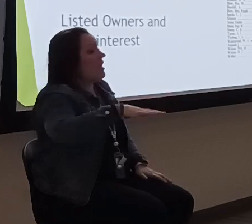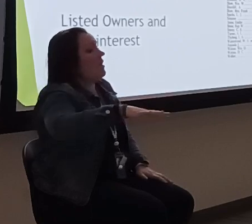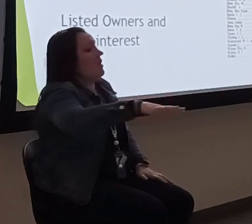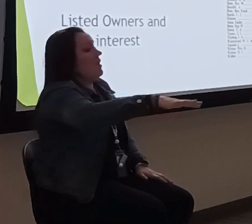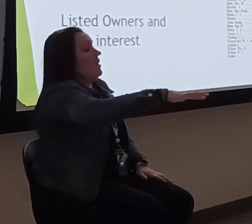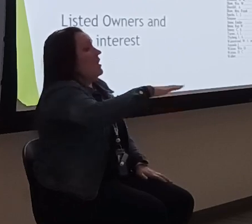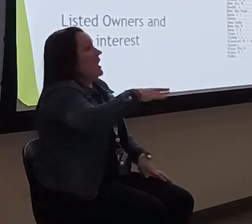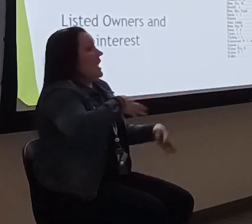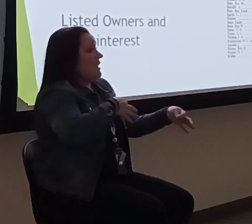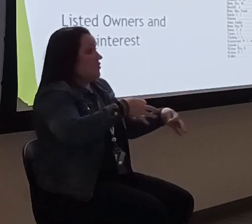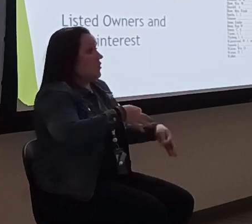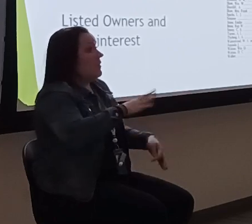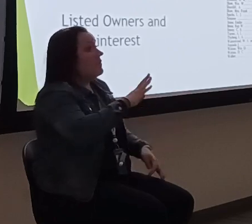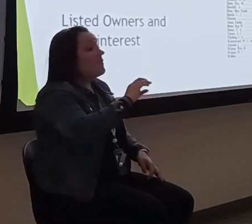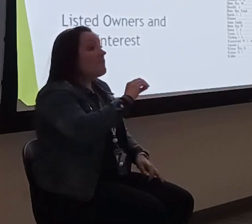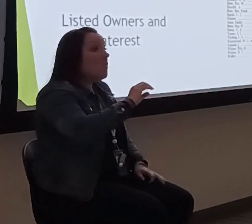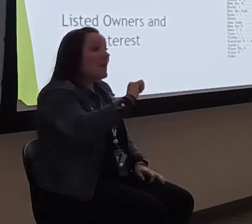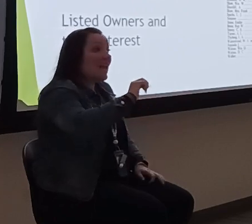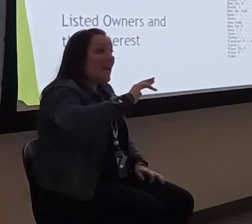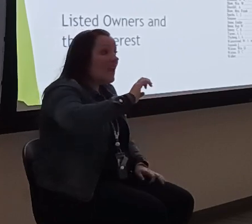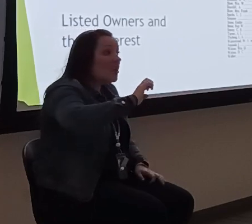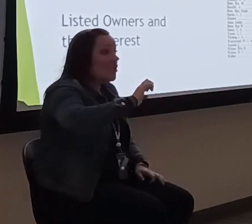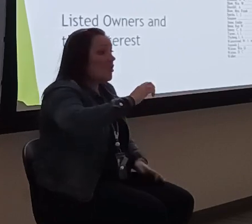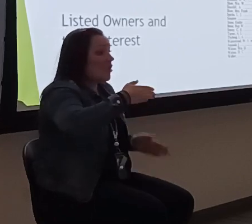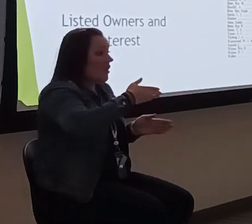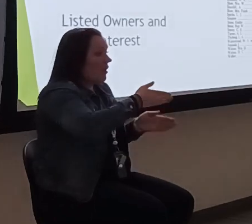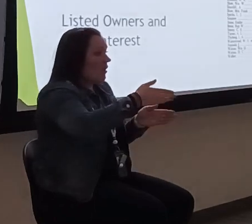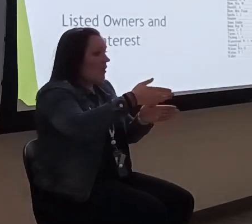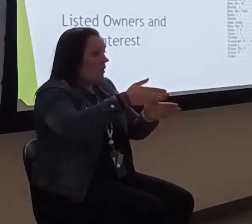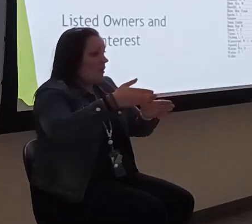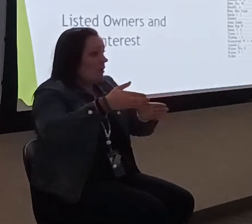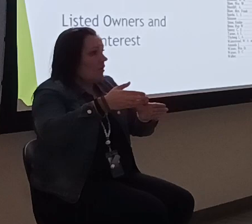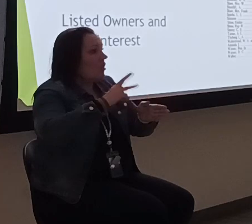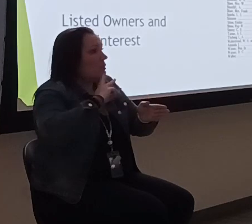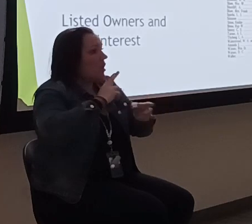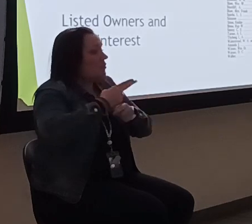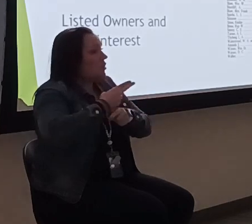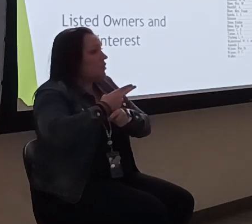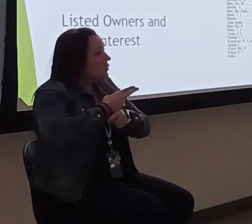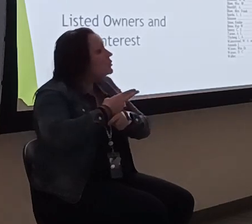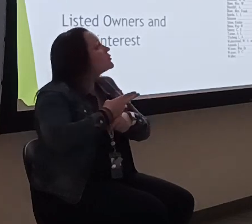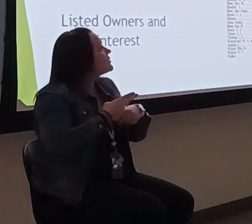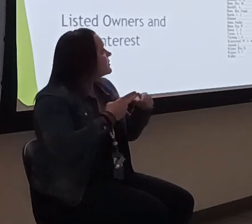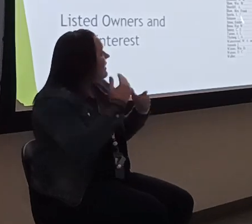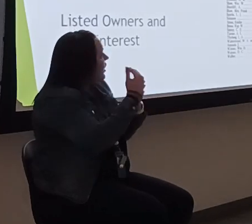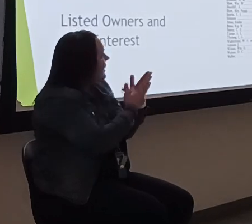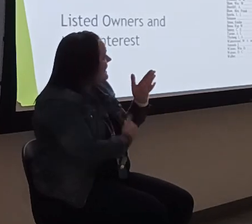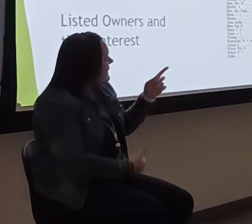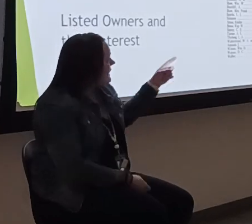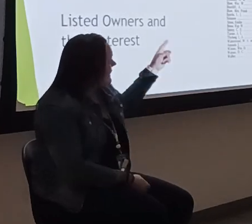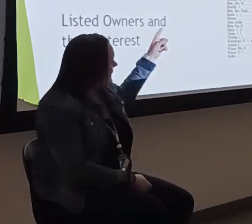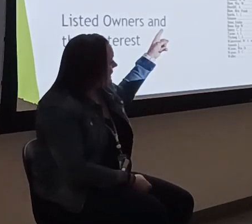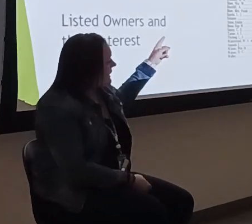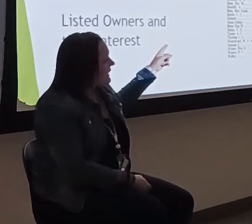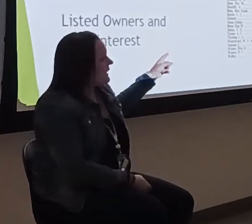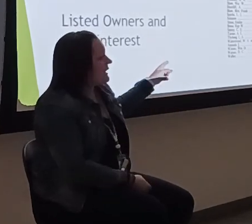the 40-acre tracts of land that the water was used within, and you can see those are listed here.